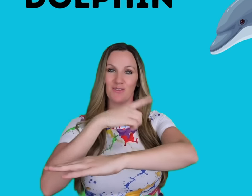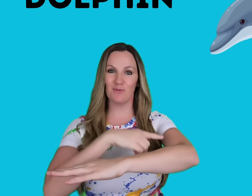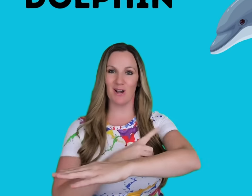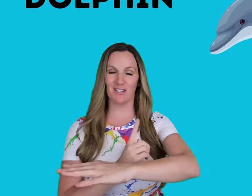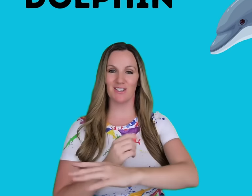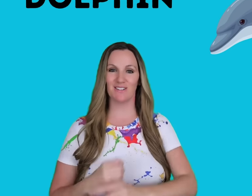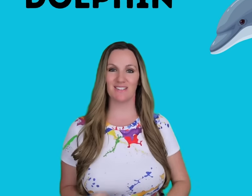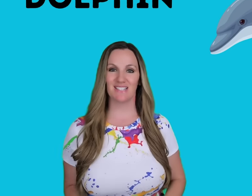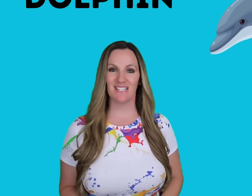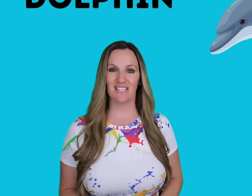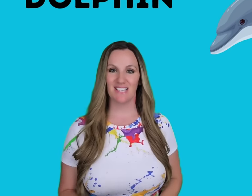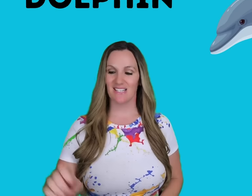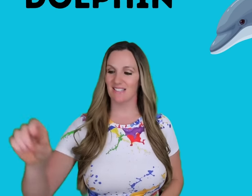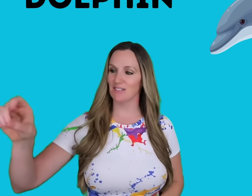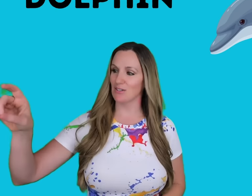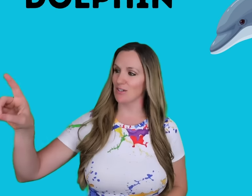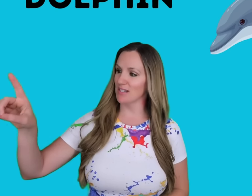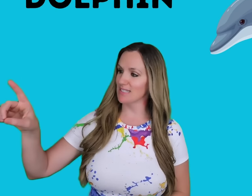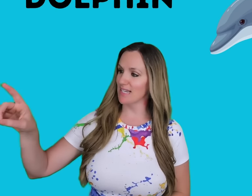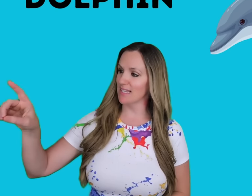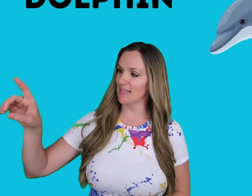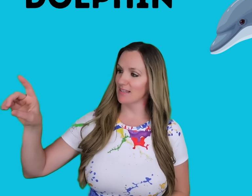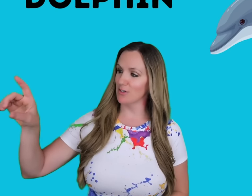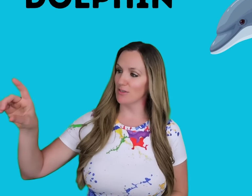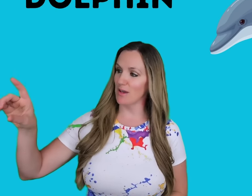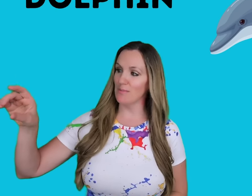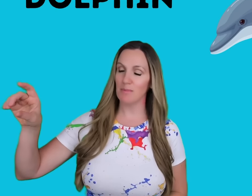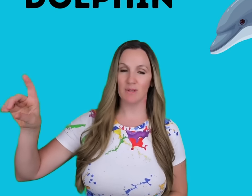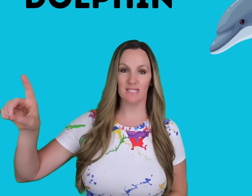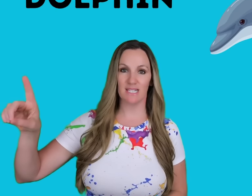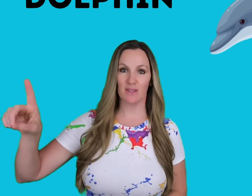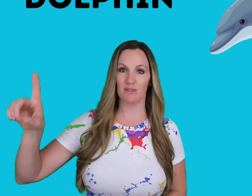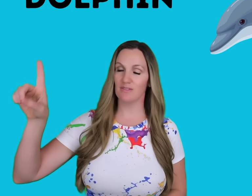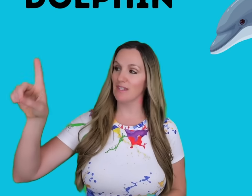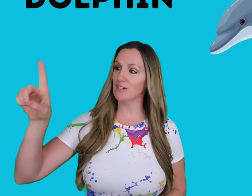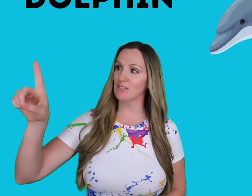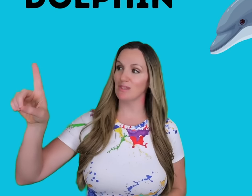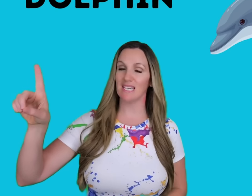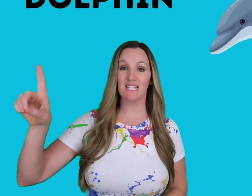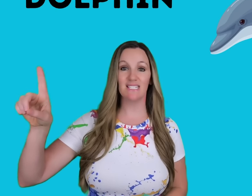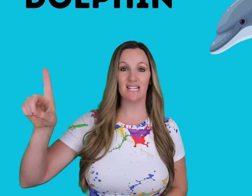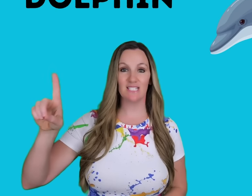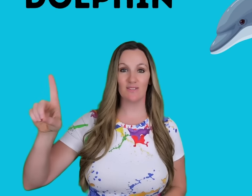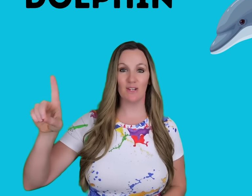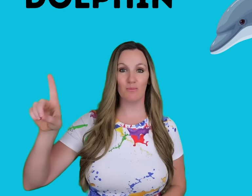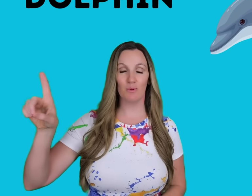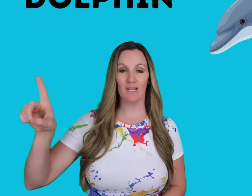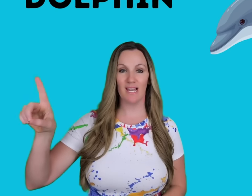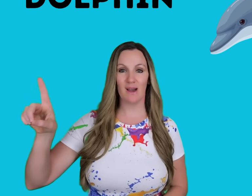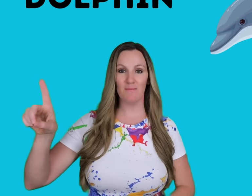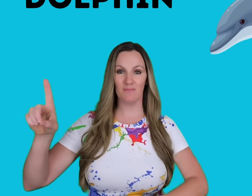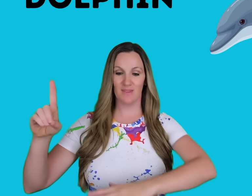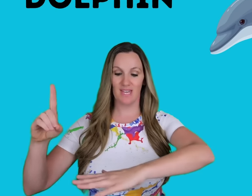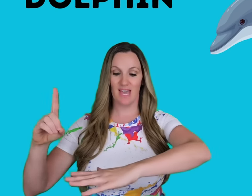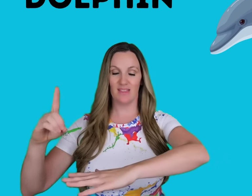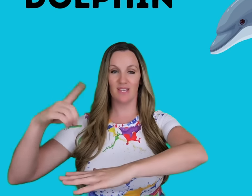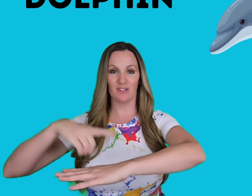water. So you're going to take your thumb, put it together with the fingers with the index finger pointing up, and then you're going to